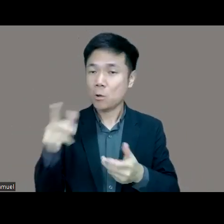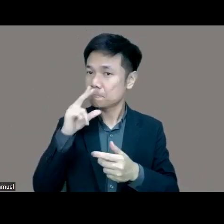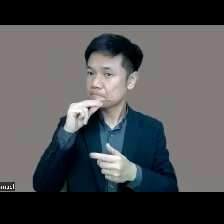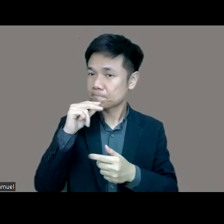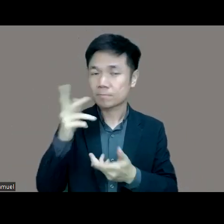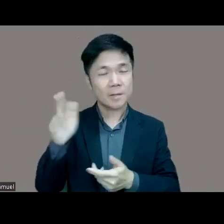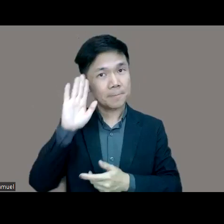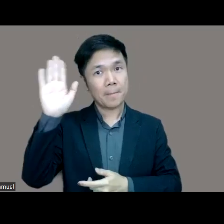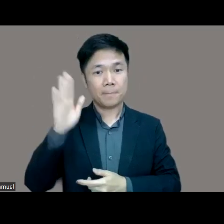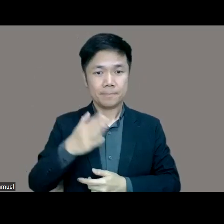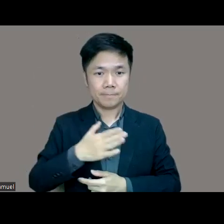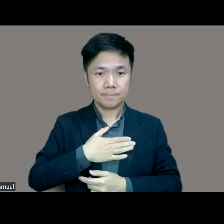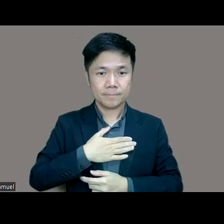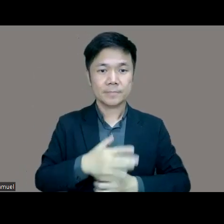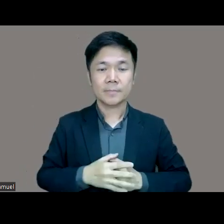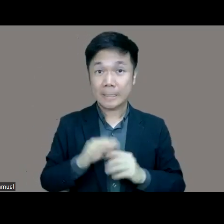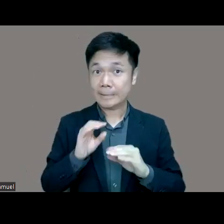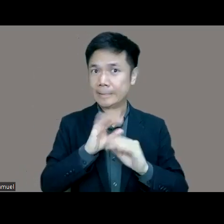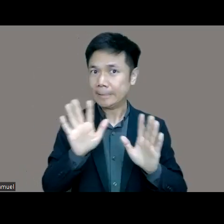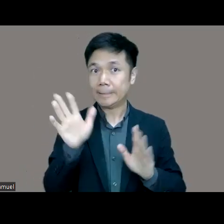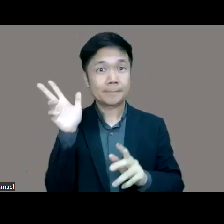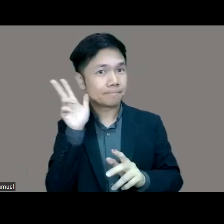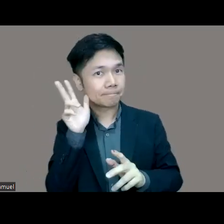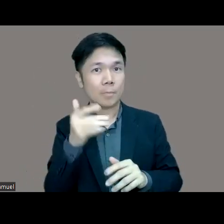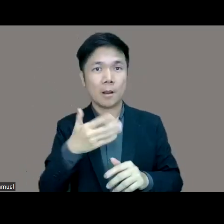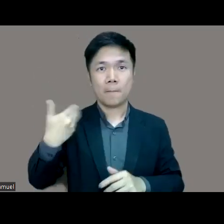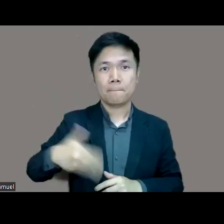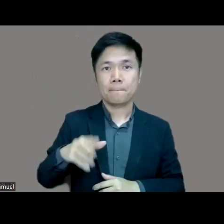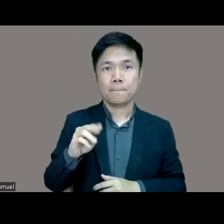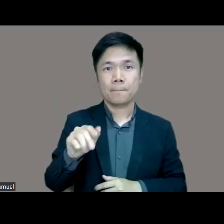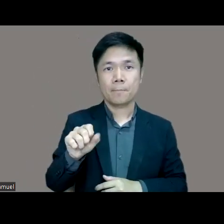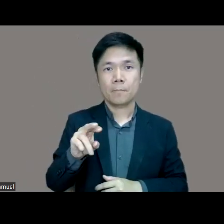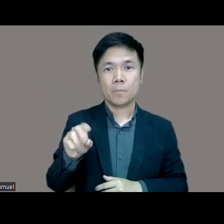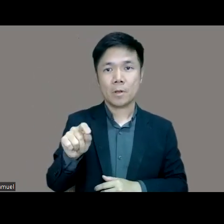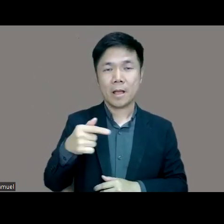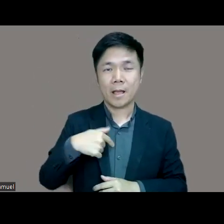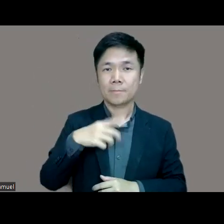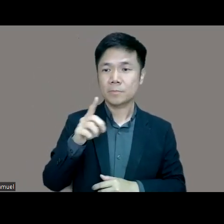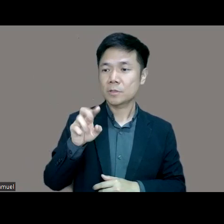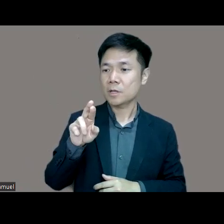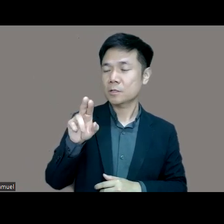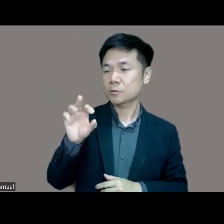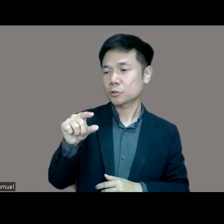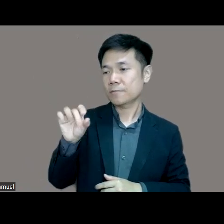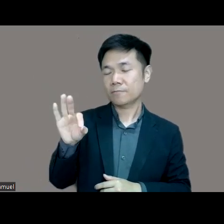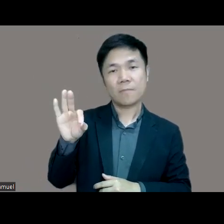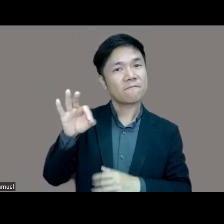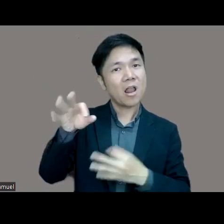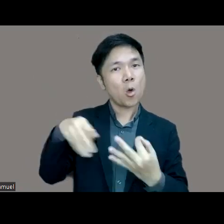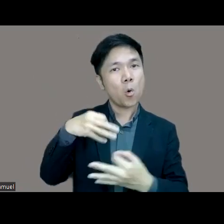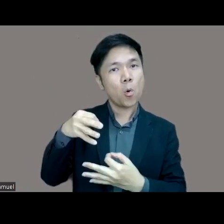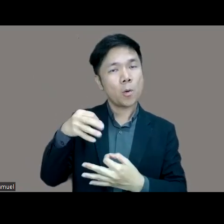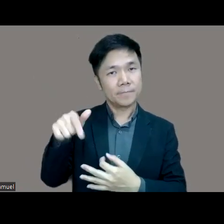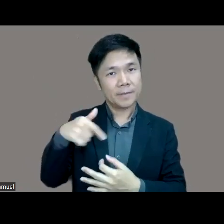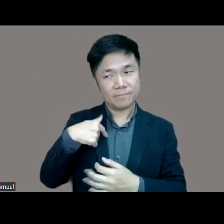clear. Thank you so much. My name is Maud Lewis. I work as a DRG fellow for International Disability Alliance. Actually, I